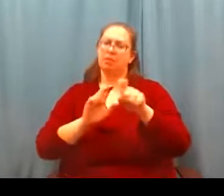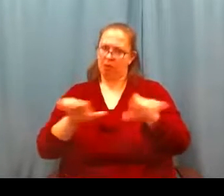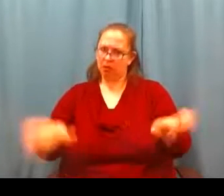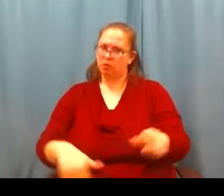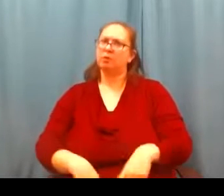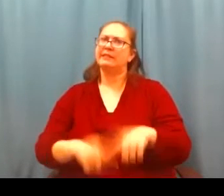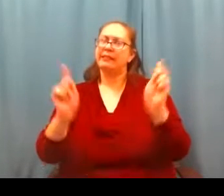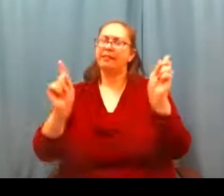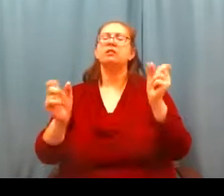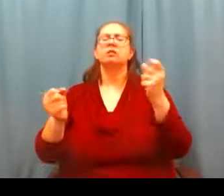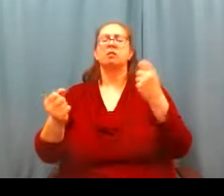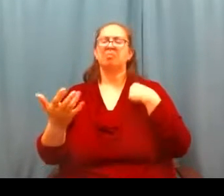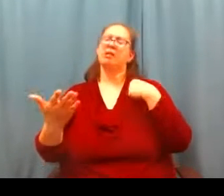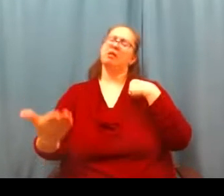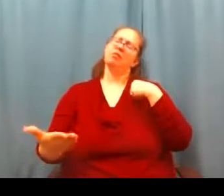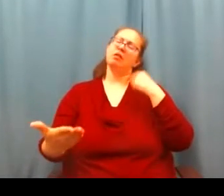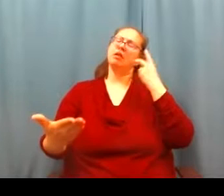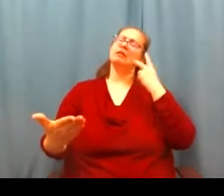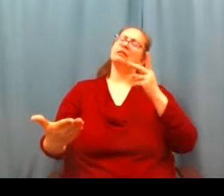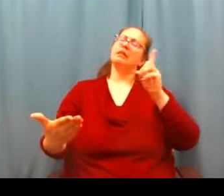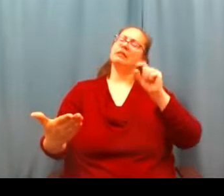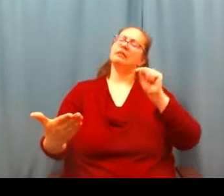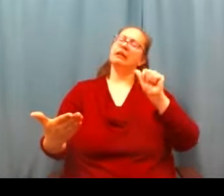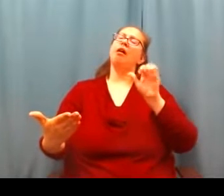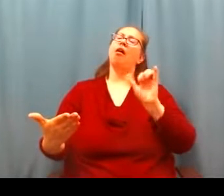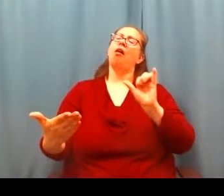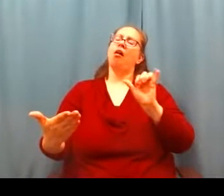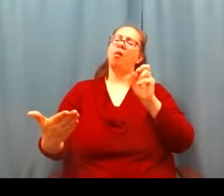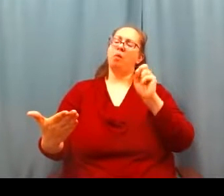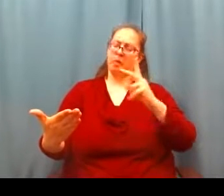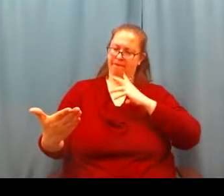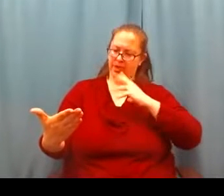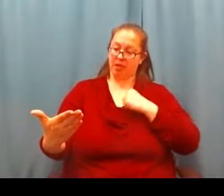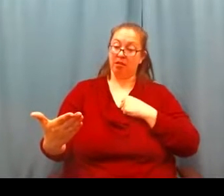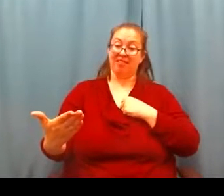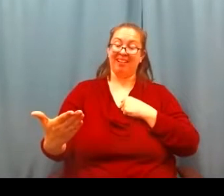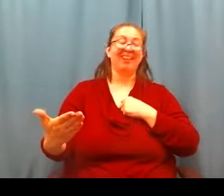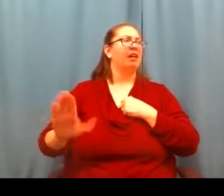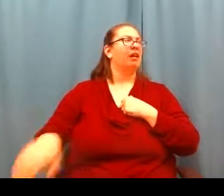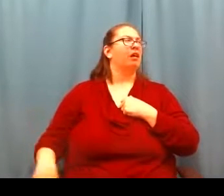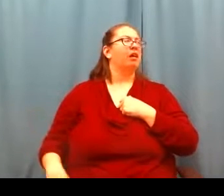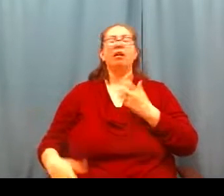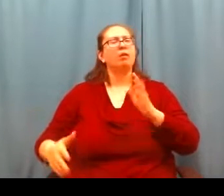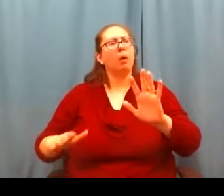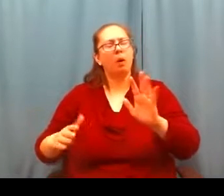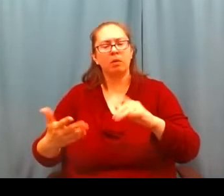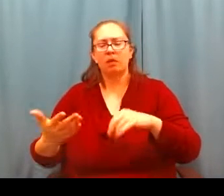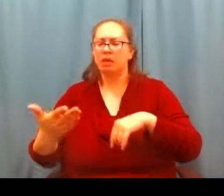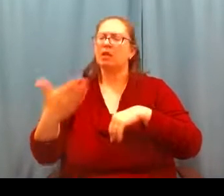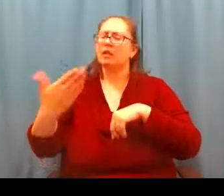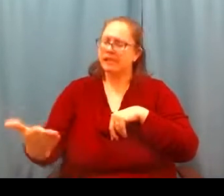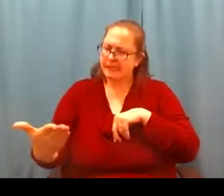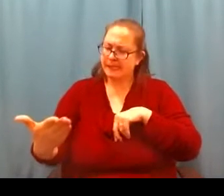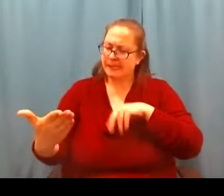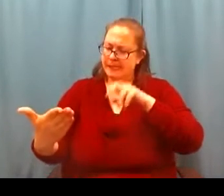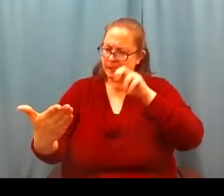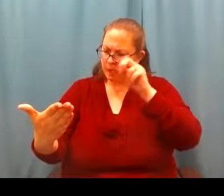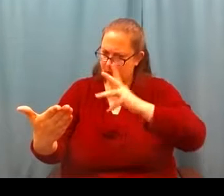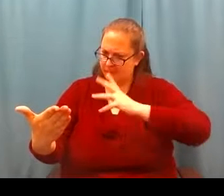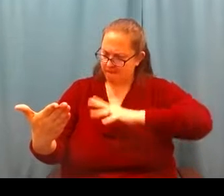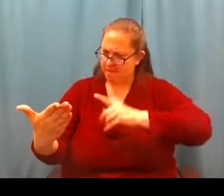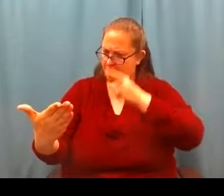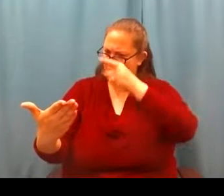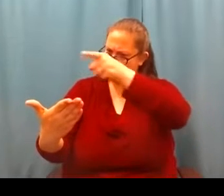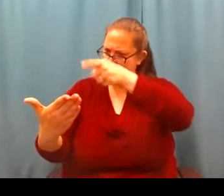at the data and just say, this is the data, but we actually have to use the data to inform the development of new initiatives, new